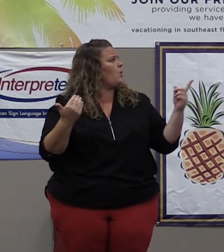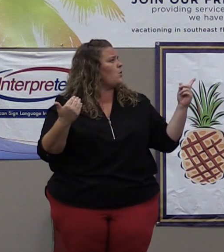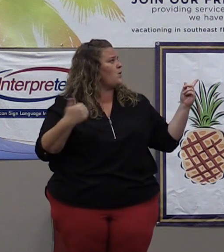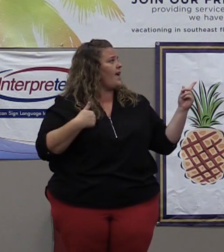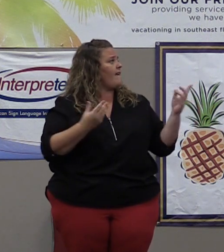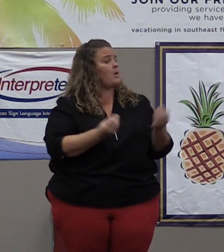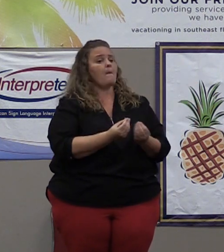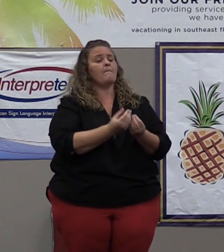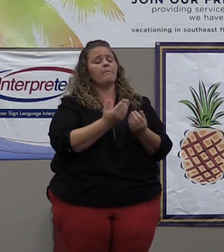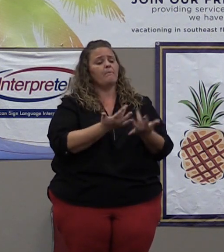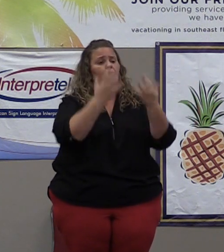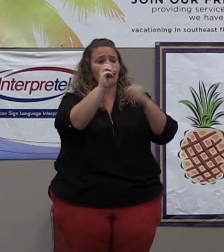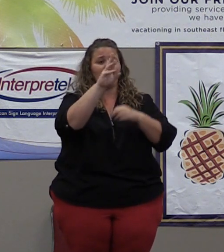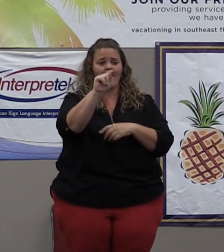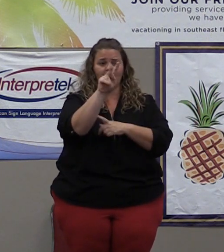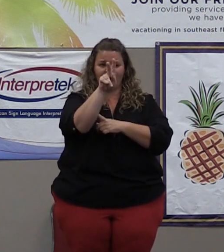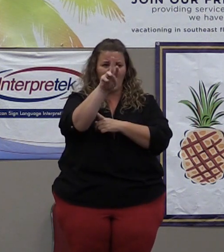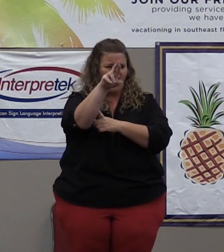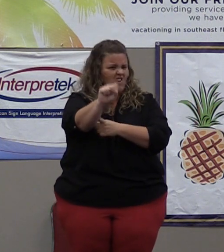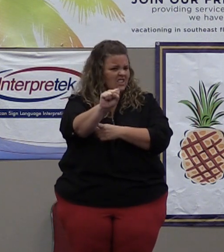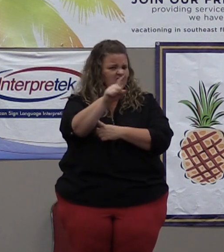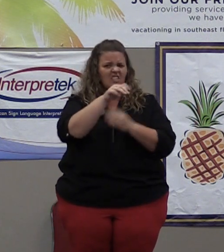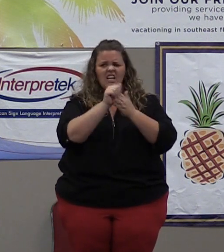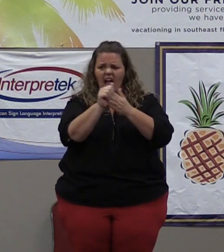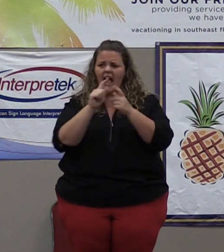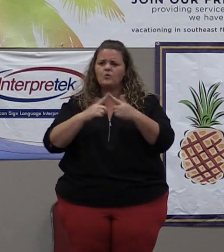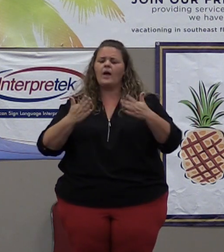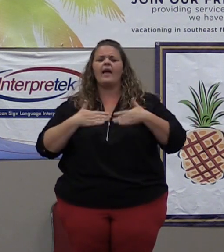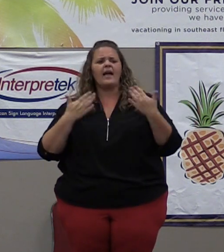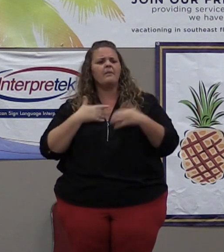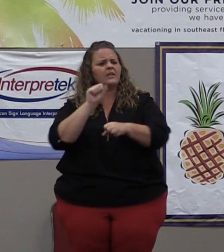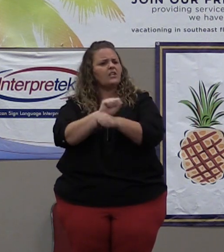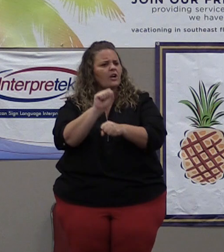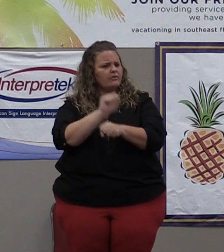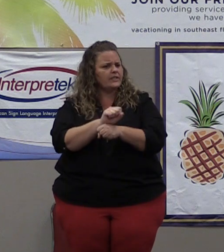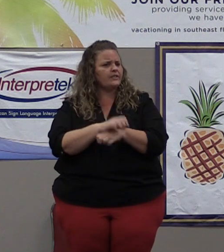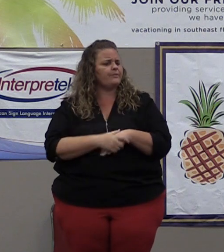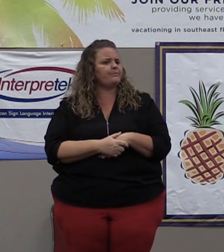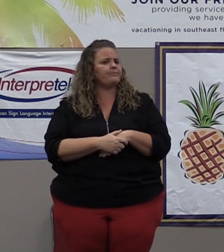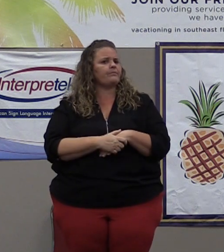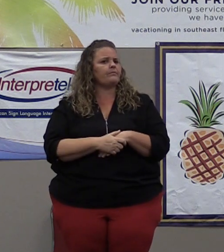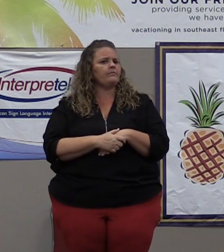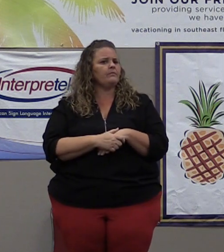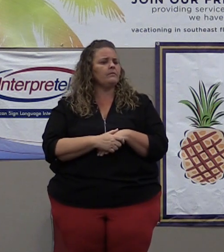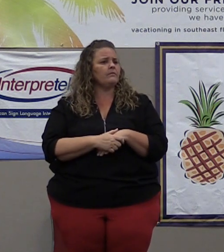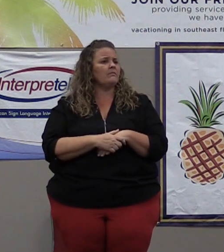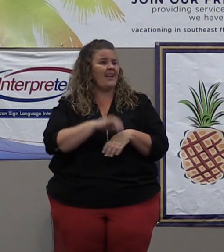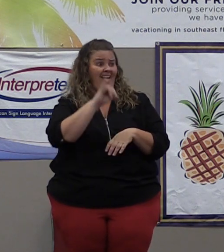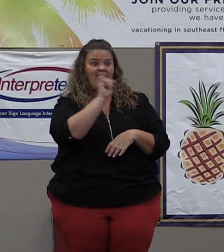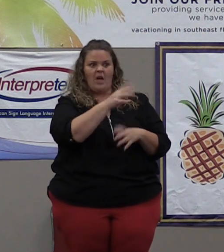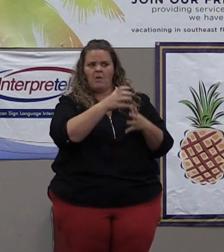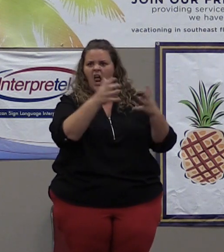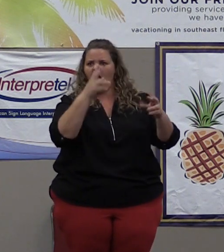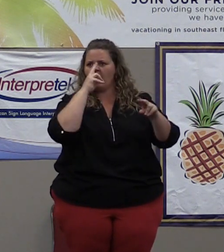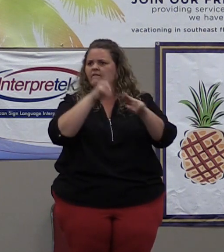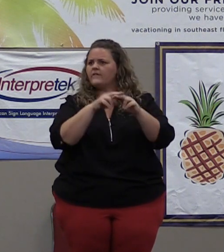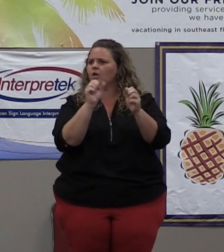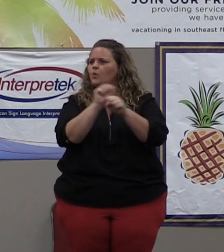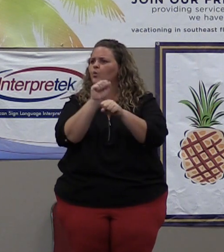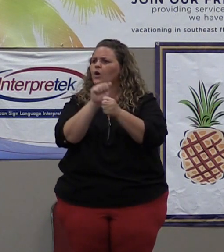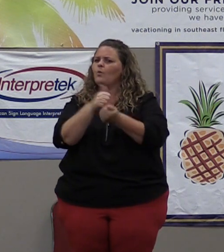Proof, the VRS Interpreter's Guide to a Long and Happy Career. That would be a lot of fun, working